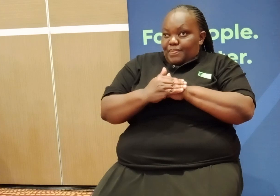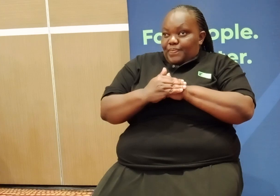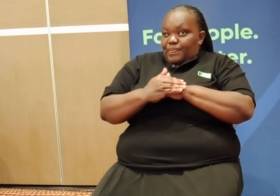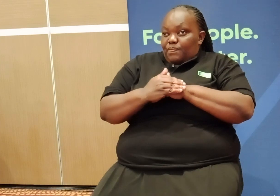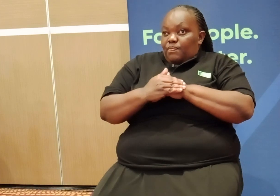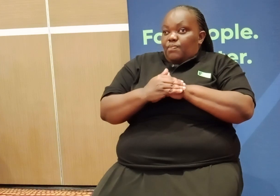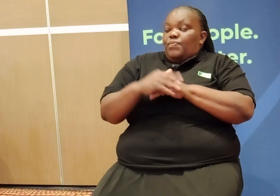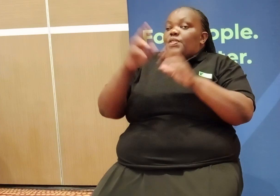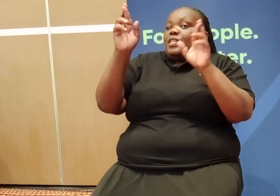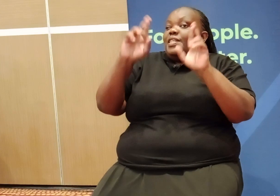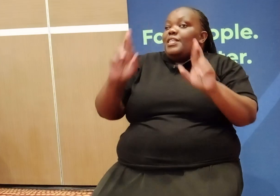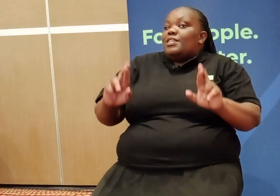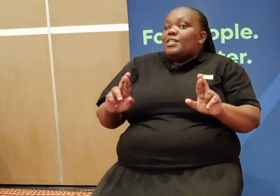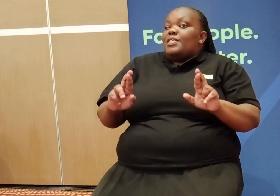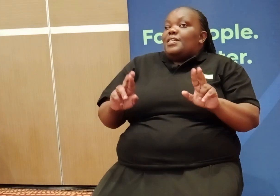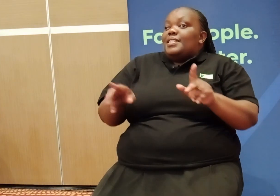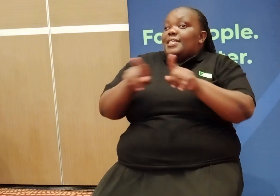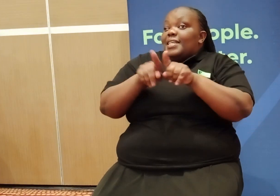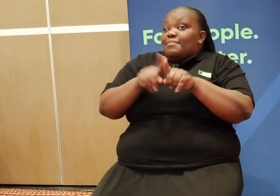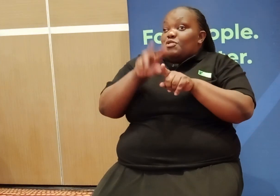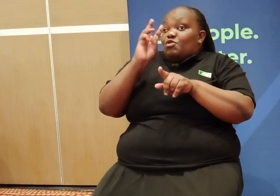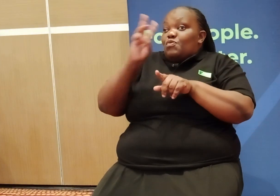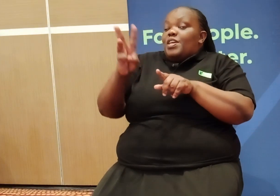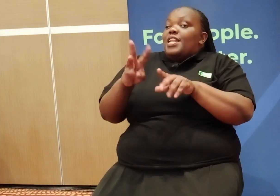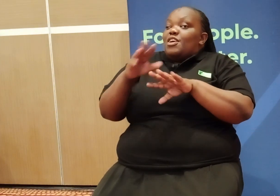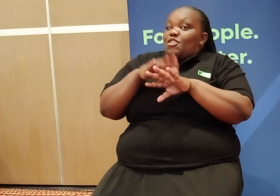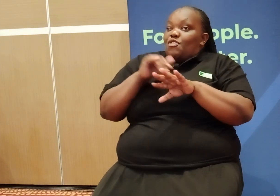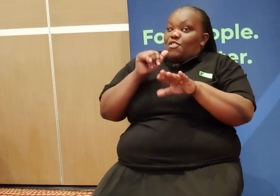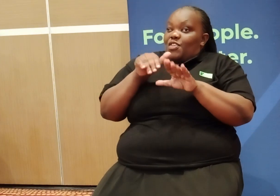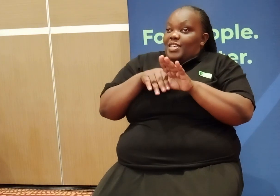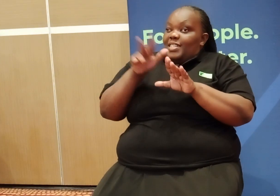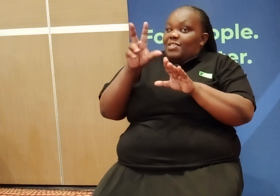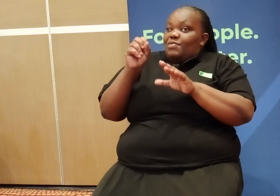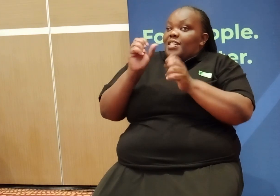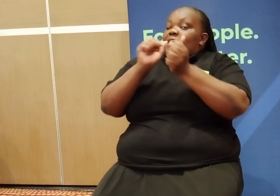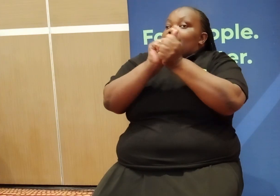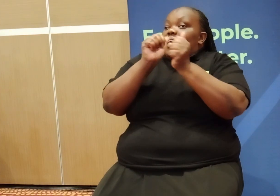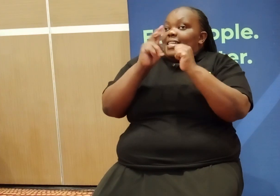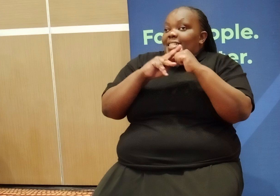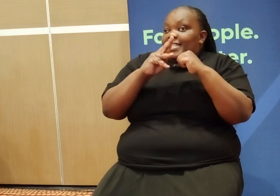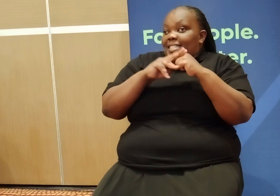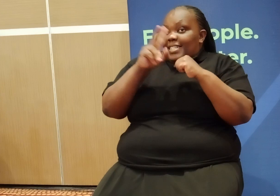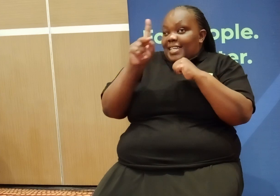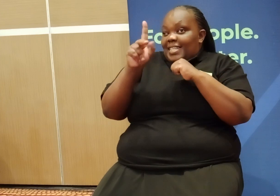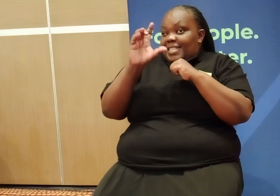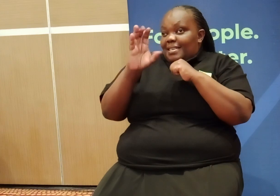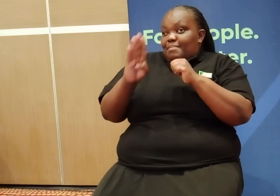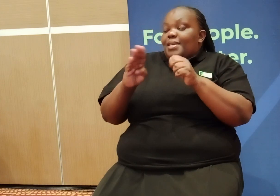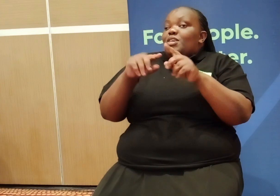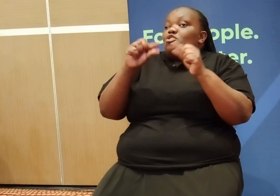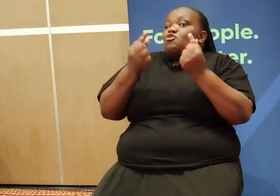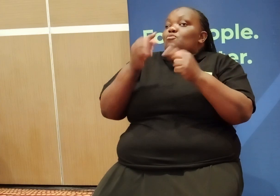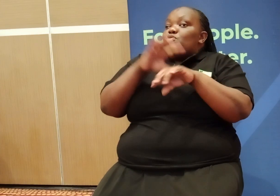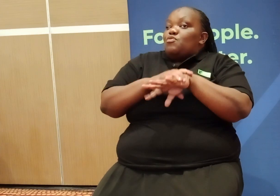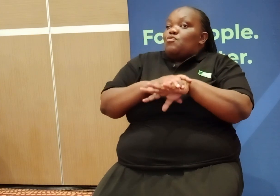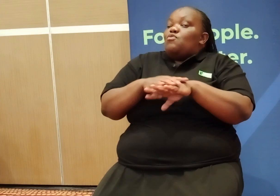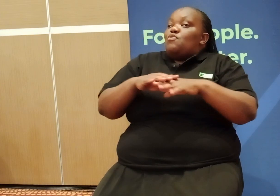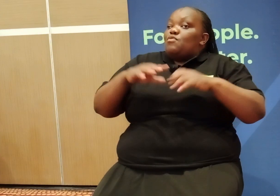Ladies and gentlemen, as you will recall, in 2019, KCB Group took a bold step